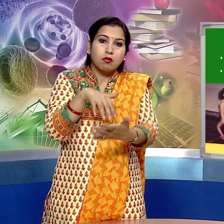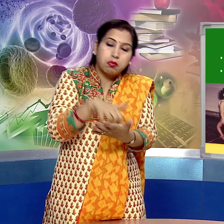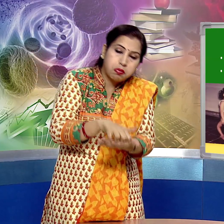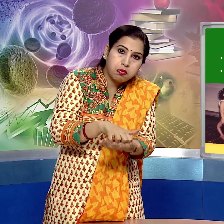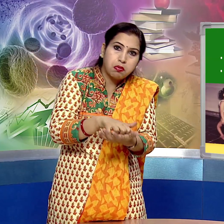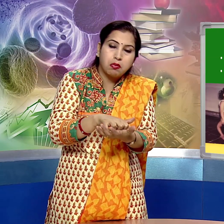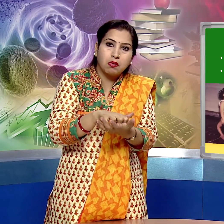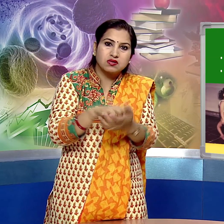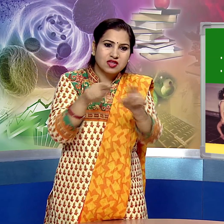fracture.